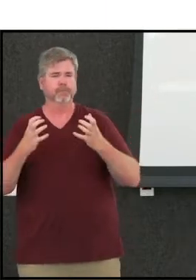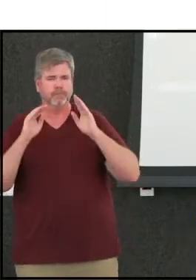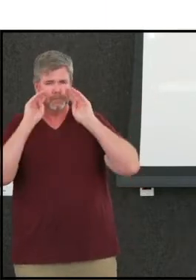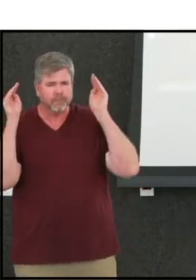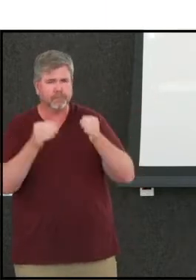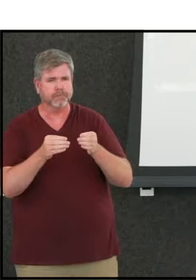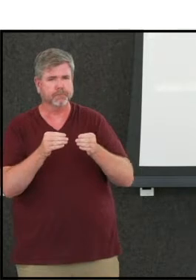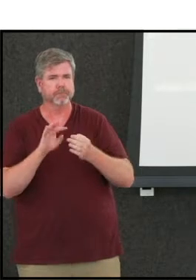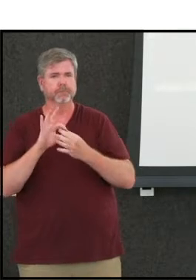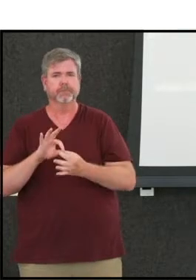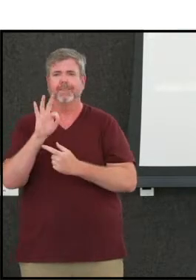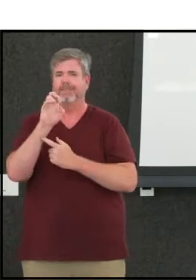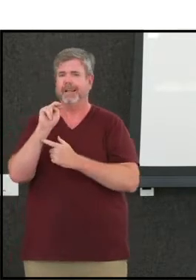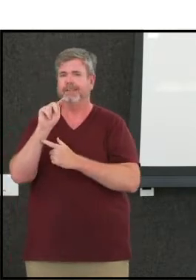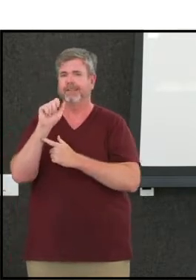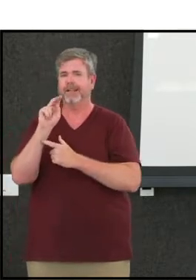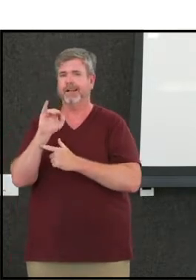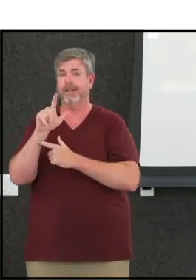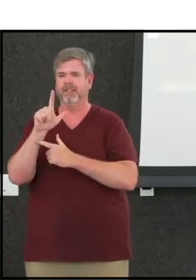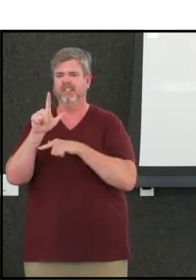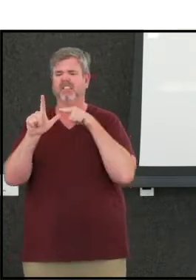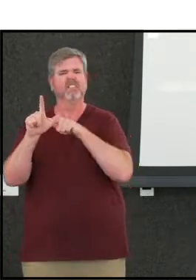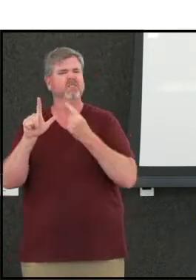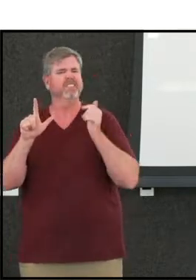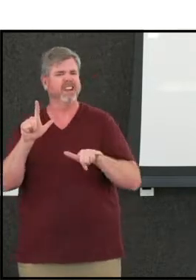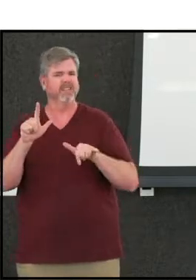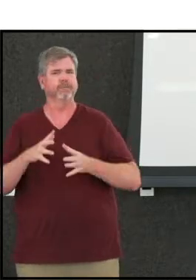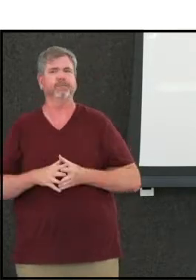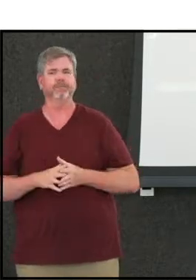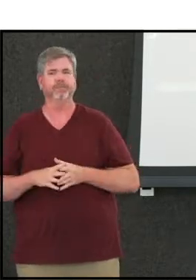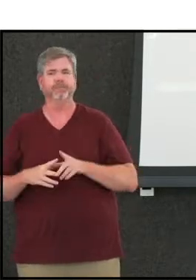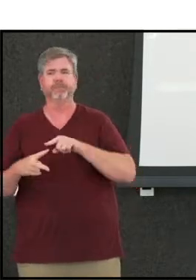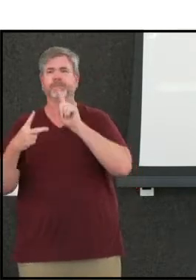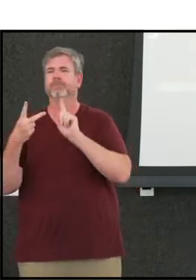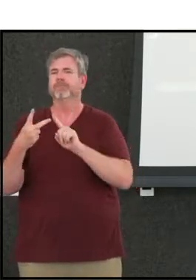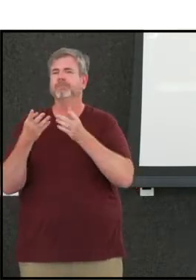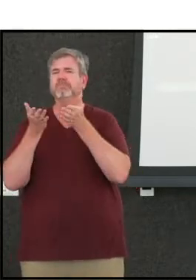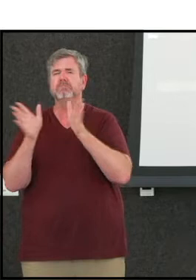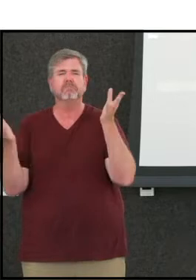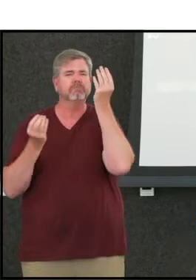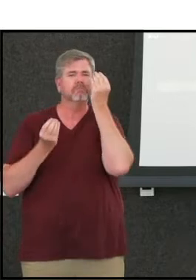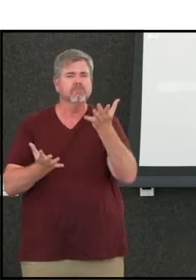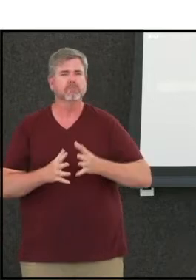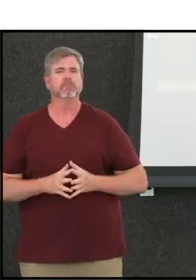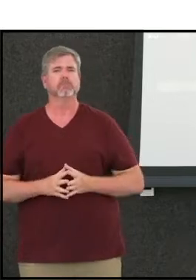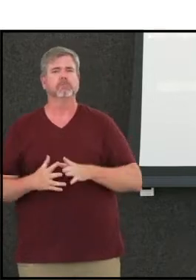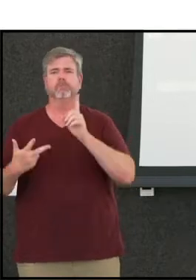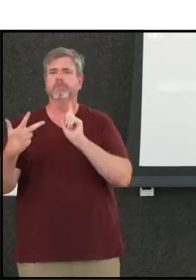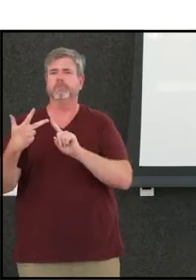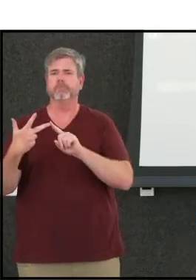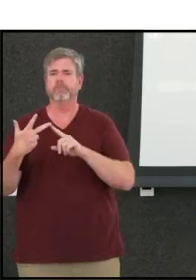give you some general information, and give you some resources that what's available in the county, and talk about a little bit